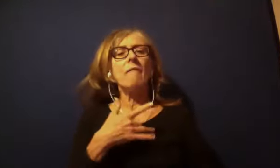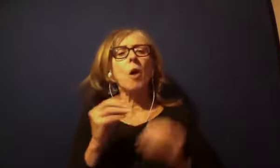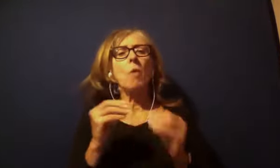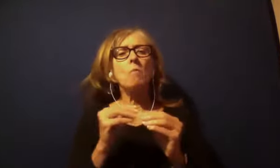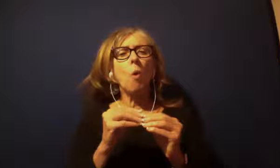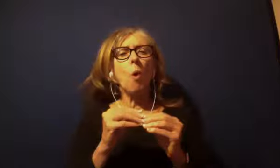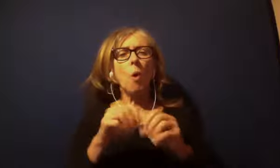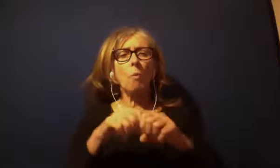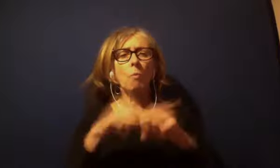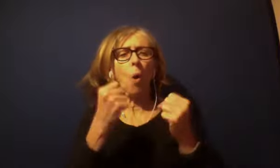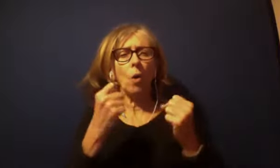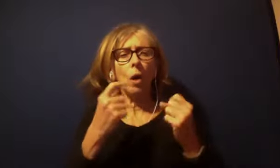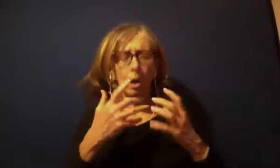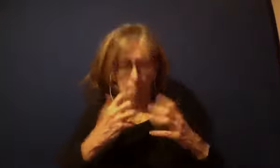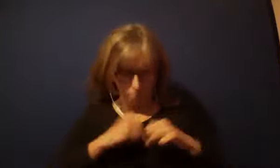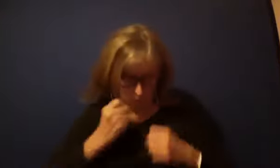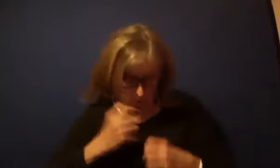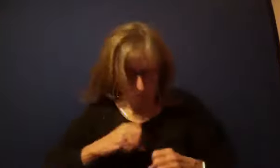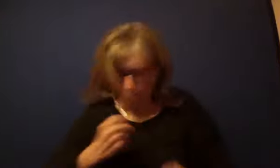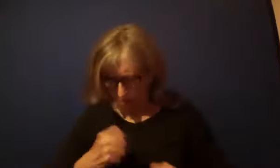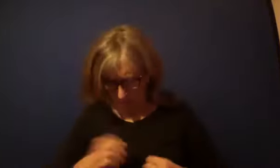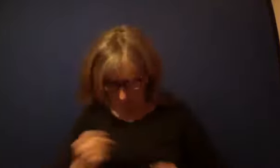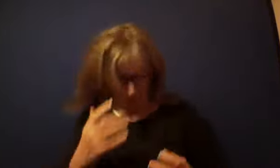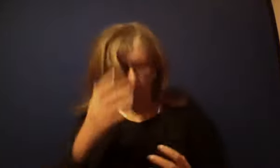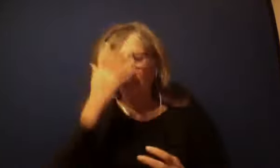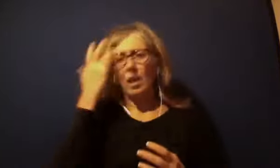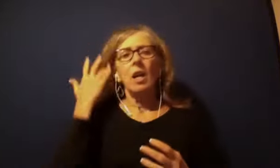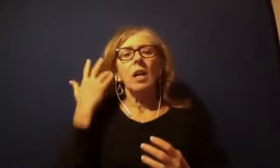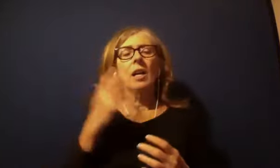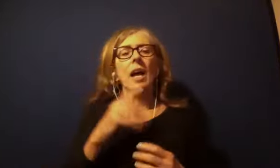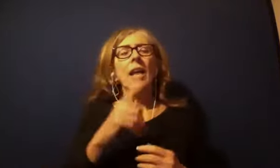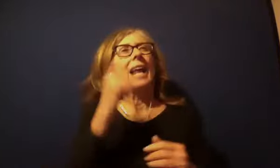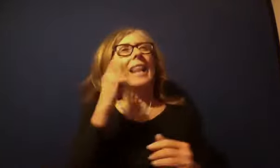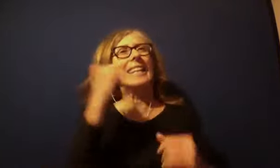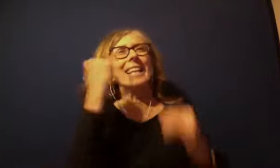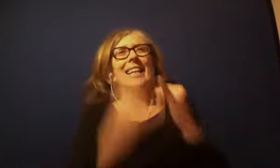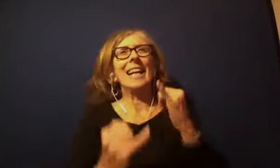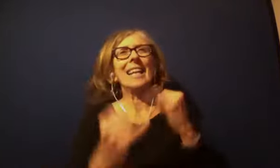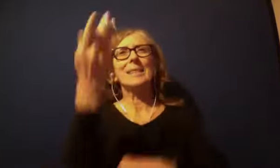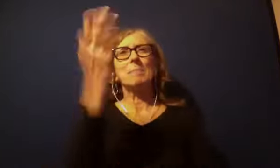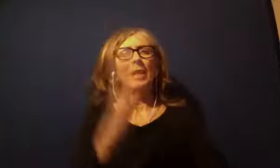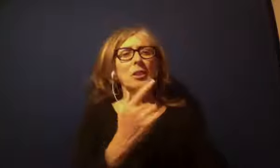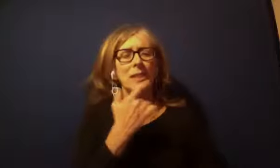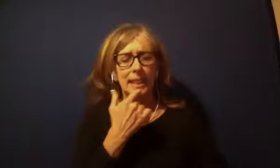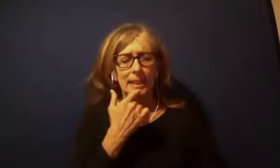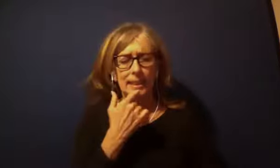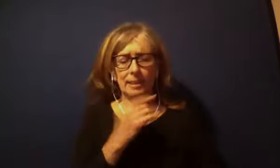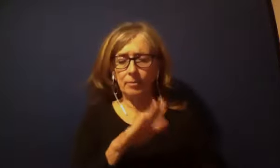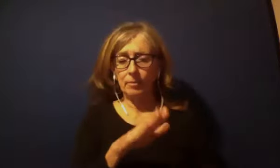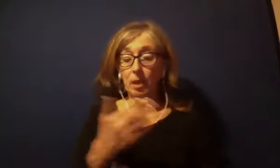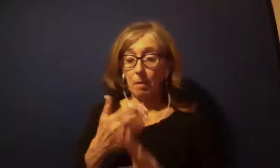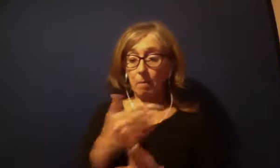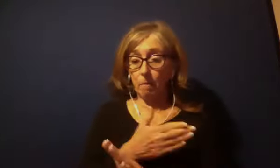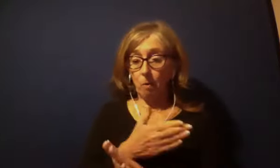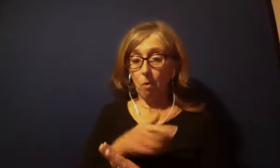And at the end of I think it was one of the last speakers there, they said, whatever you do before this weekend ends, if there's someone that's been